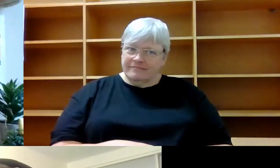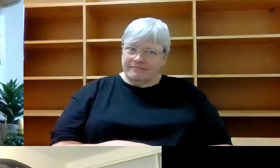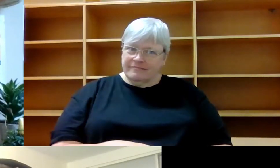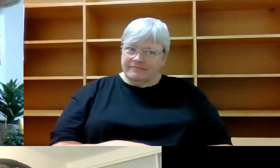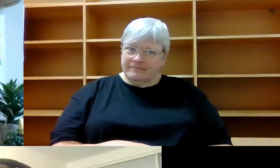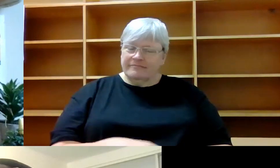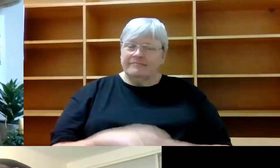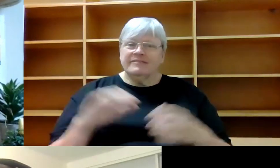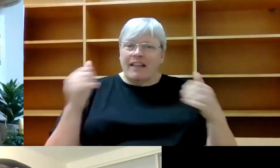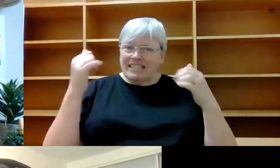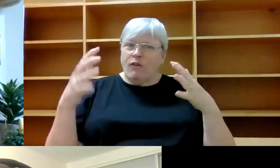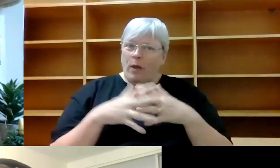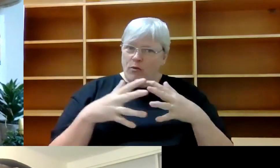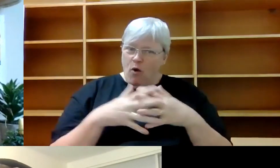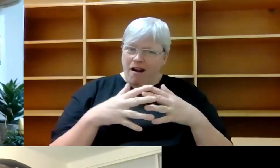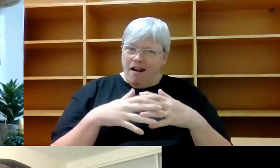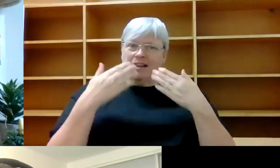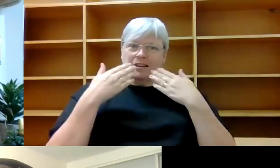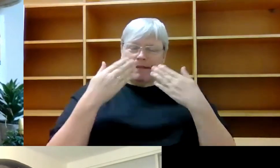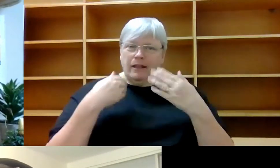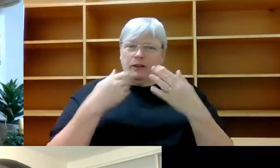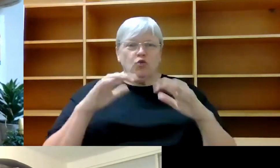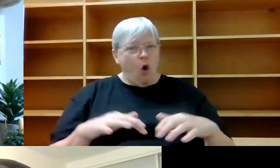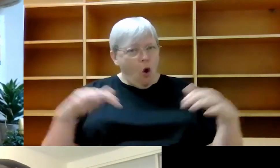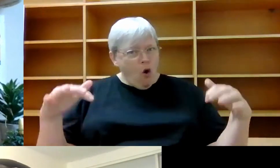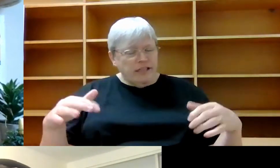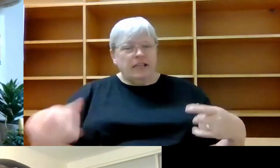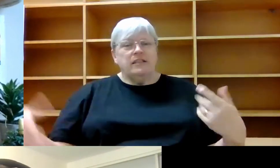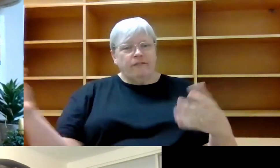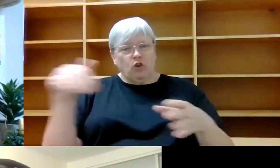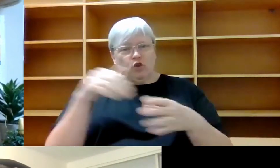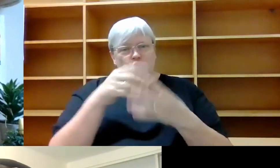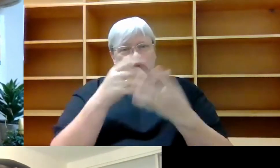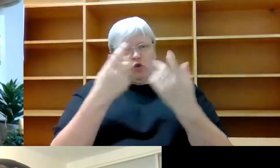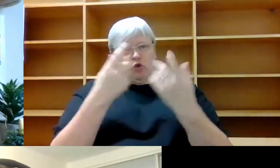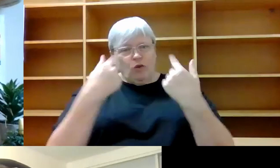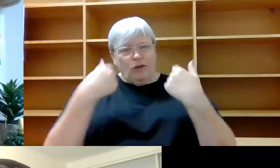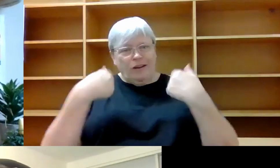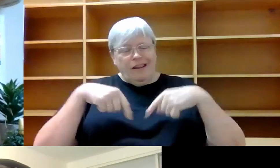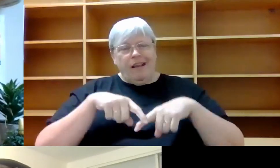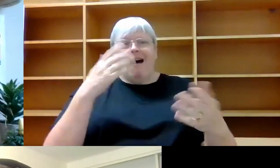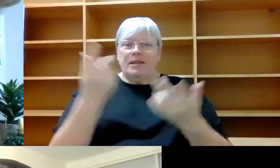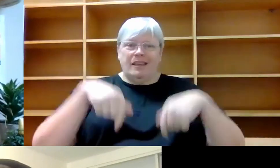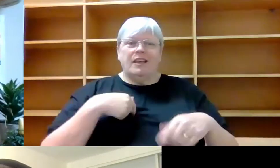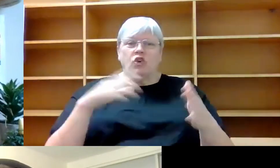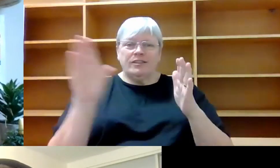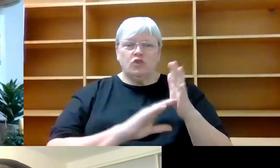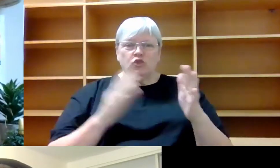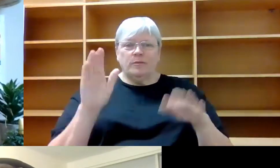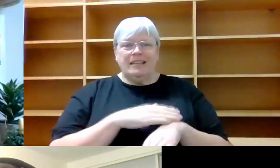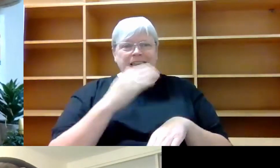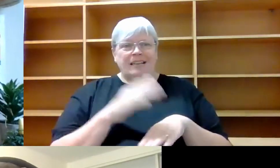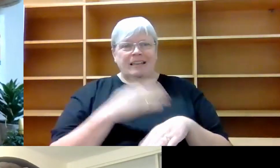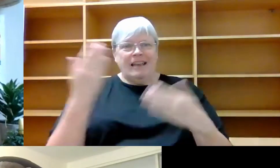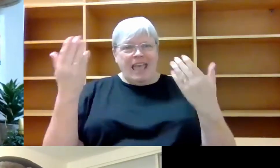the festival, WayWORD Festival. Thank you to the audience for joining in and being here on this lovely, I'm looking